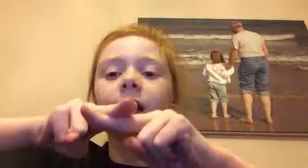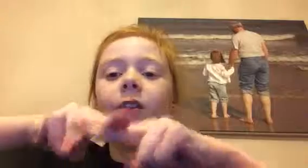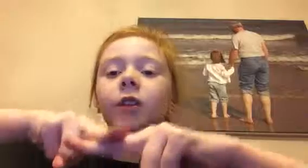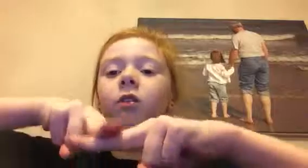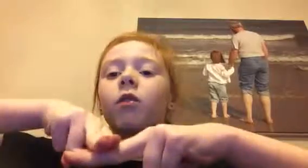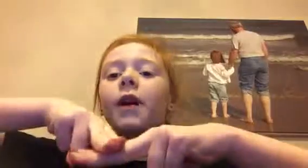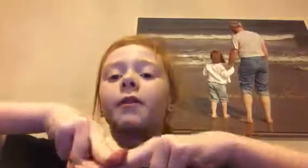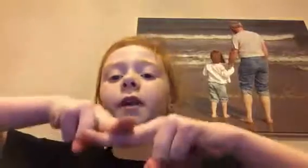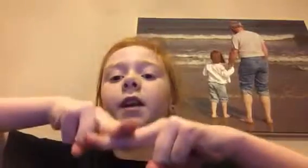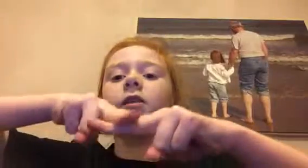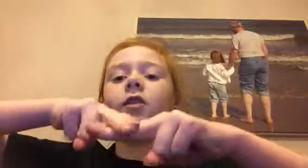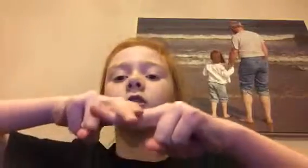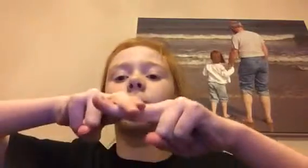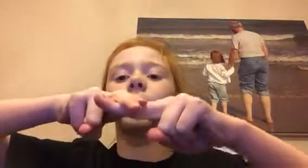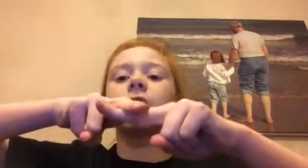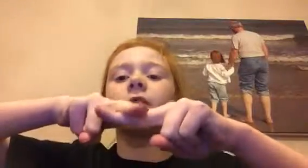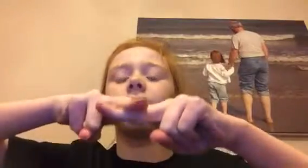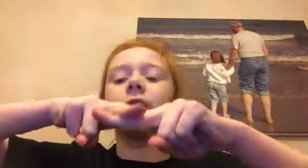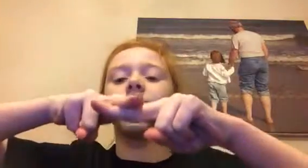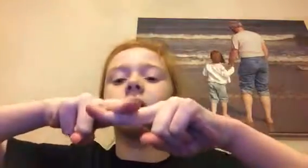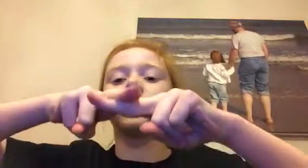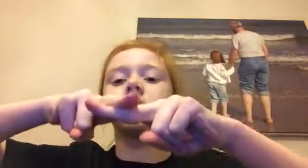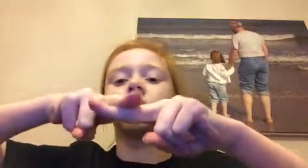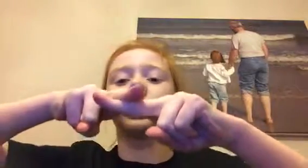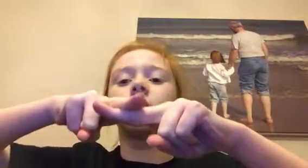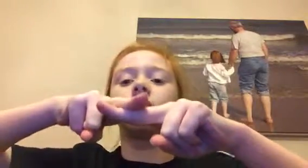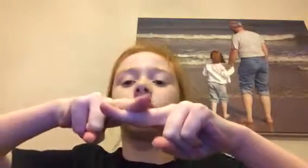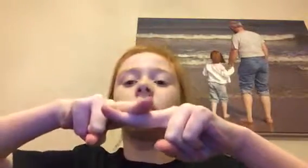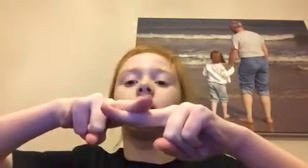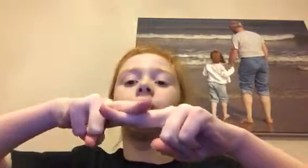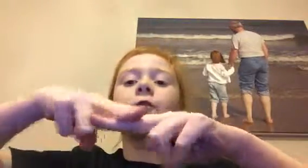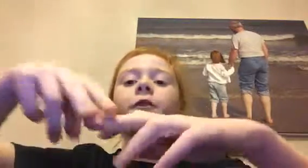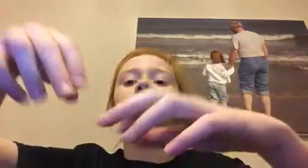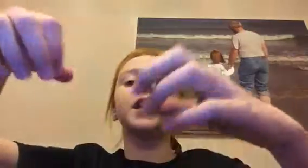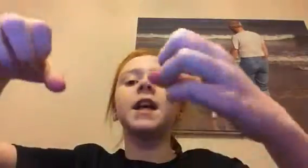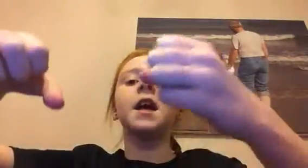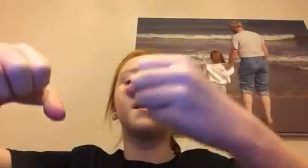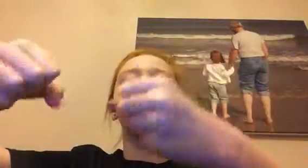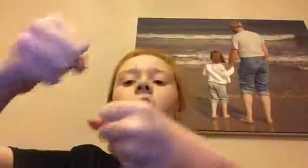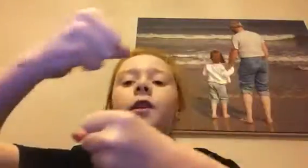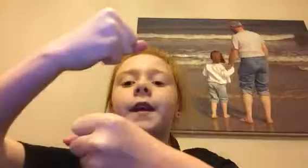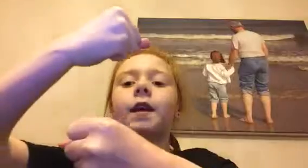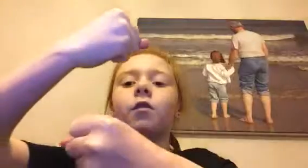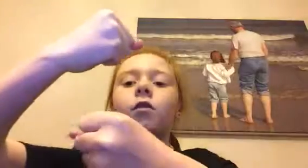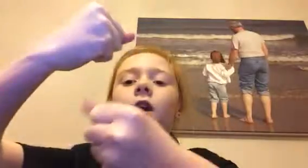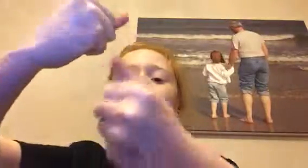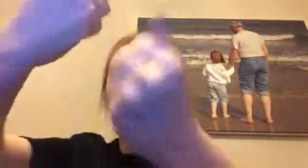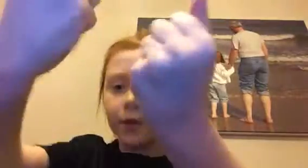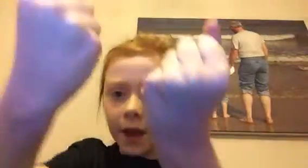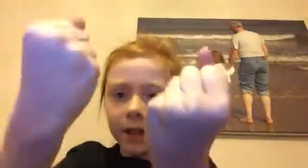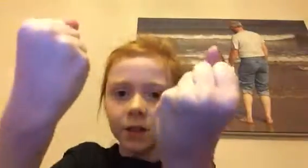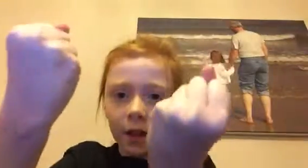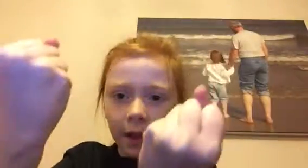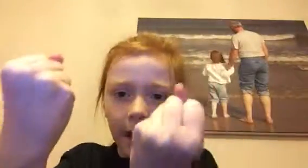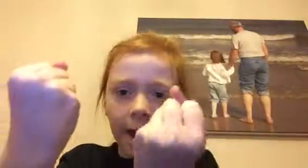hand your right fingers on top of your left fingers for g you're going to get your right both your hands like that